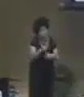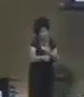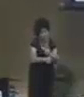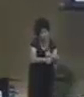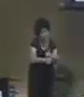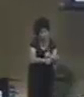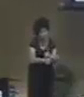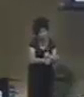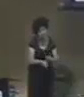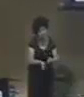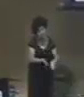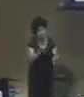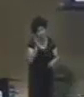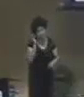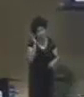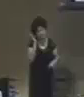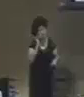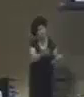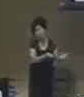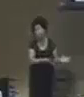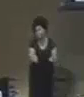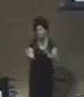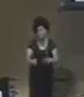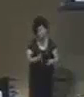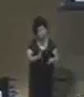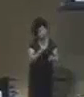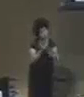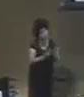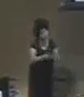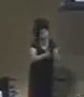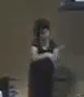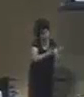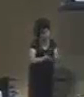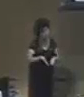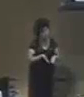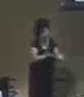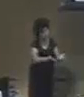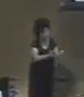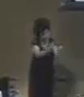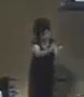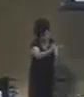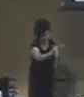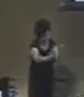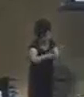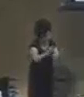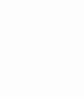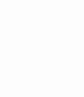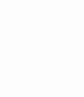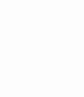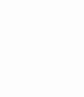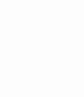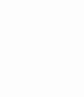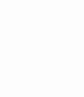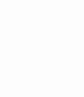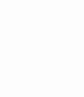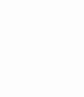and you'll give some hints and things like that. Here's your study schedule, you'll do this in this week, this week, this week, this week, you shall do this.